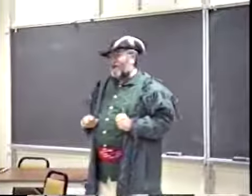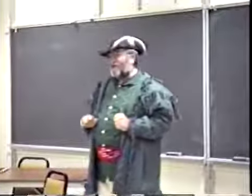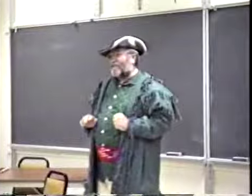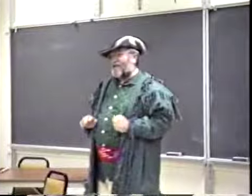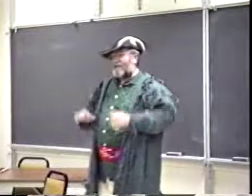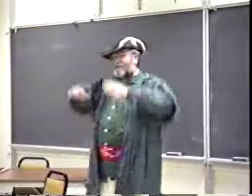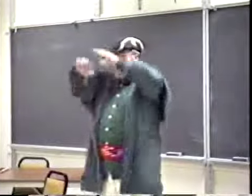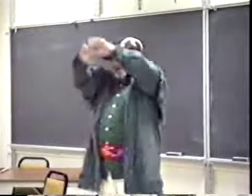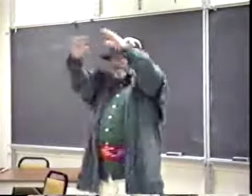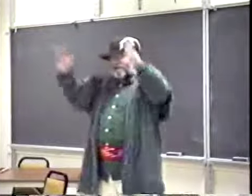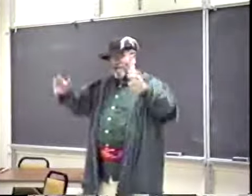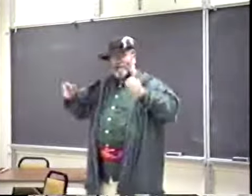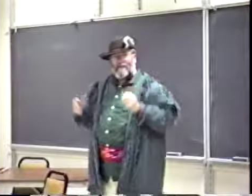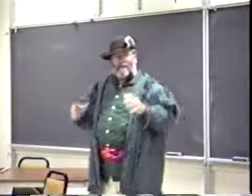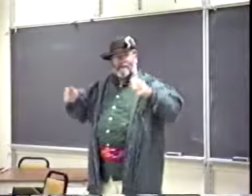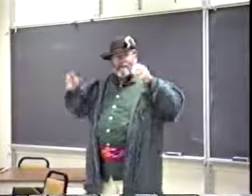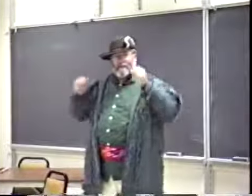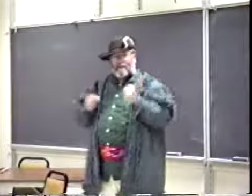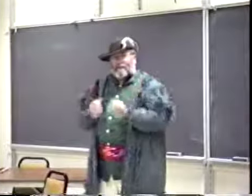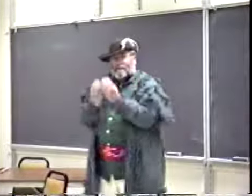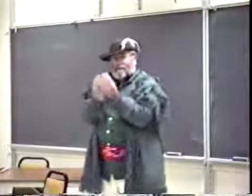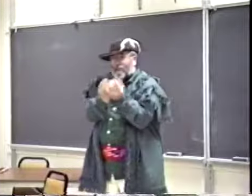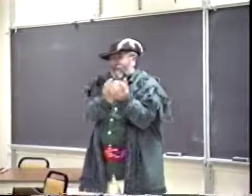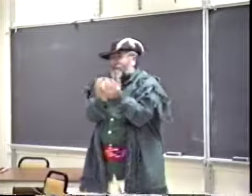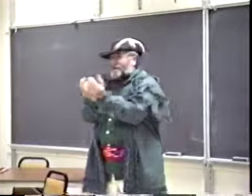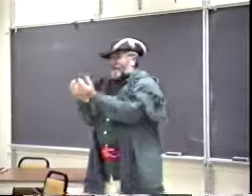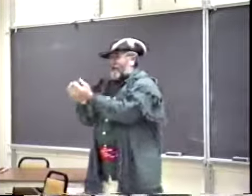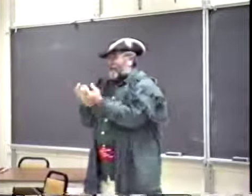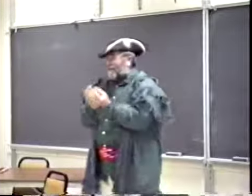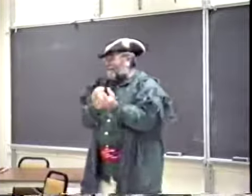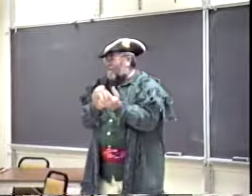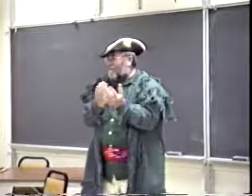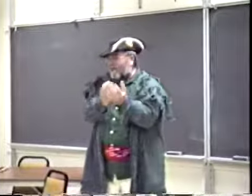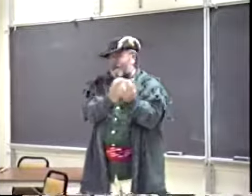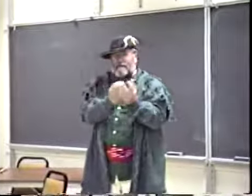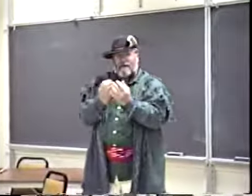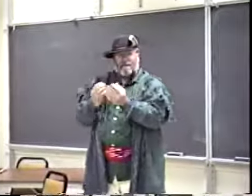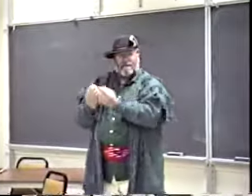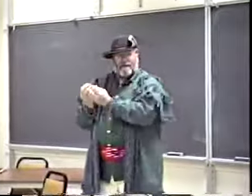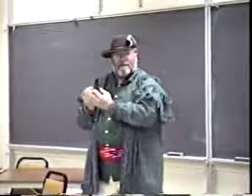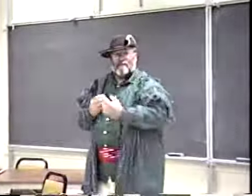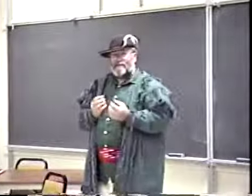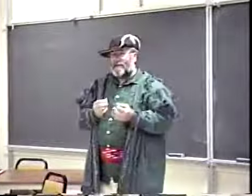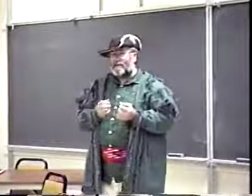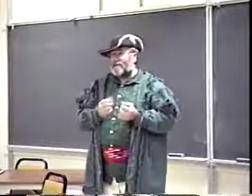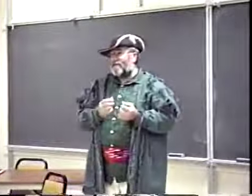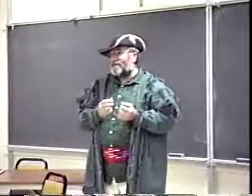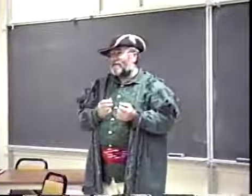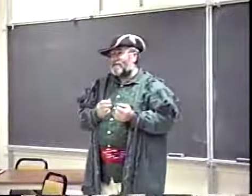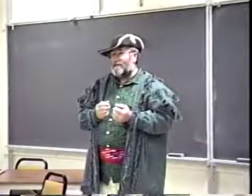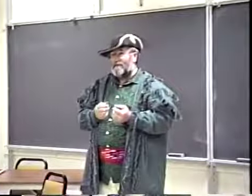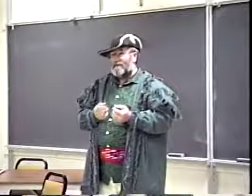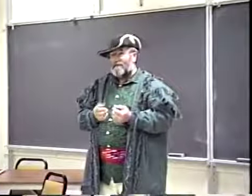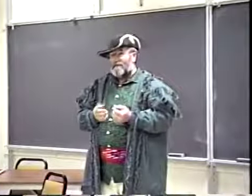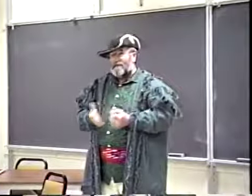melted rocks. They flowed down, burned the snake, burned him down to nothing but charred embers.